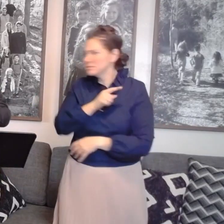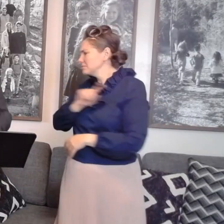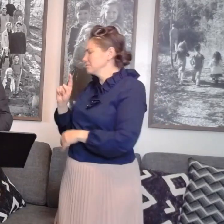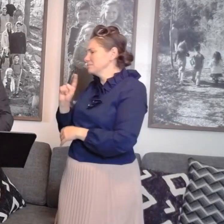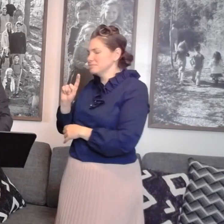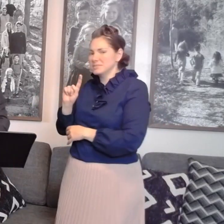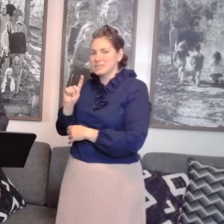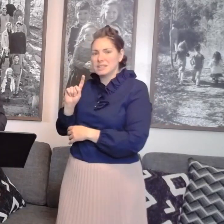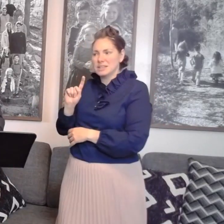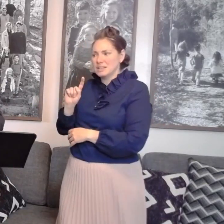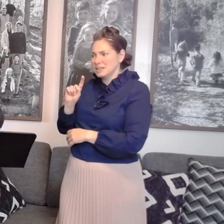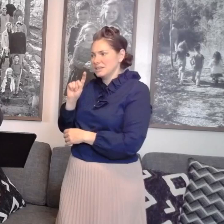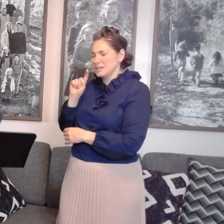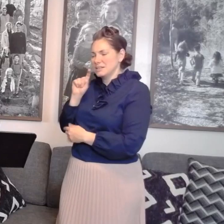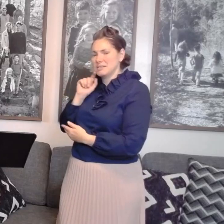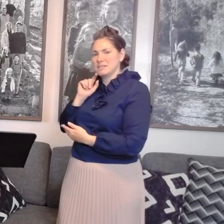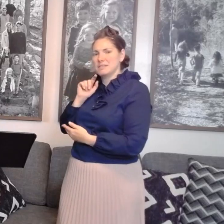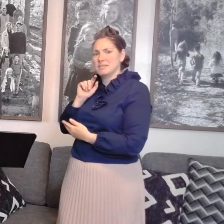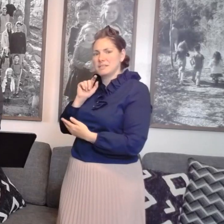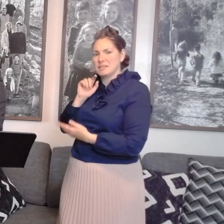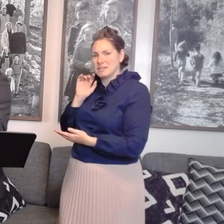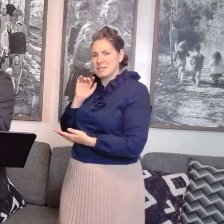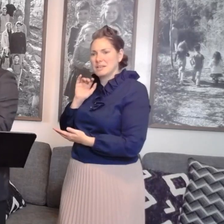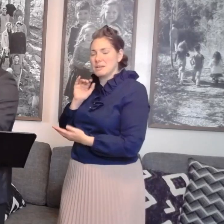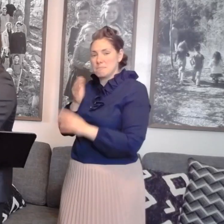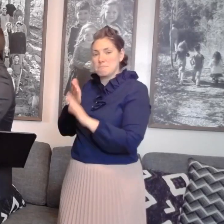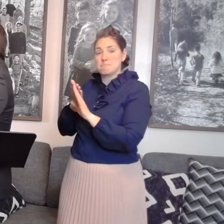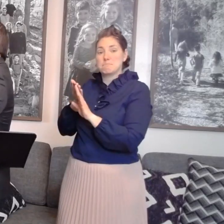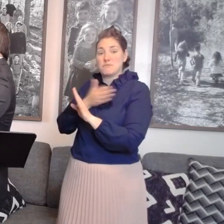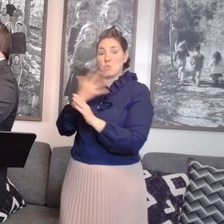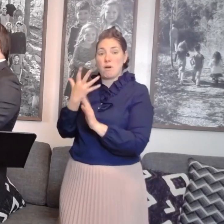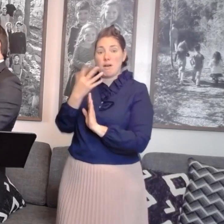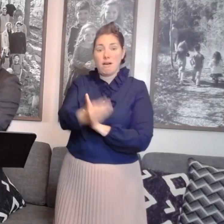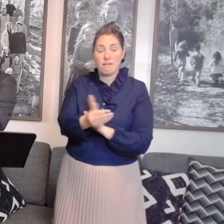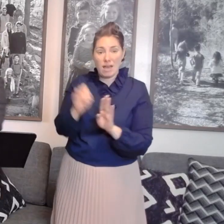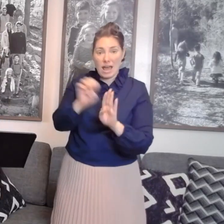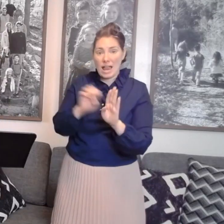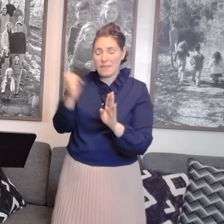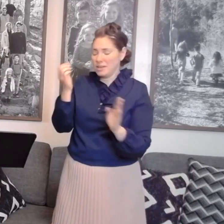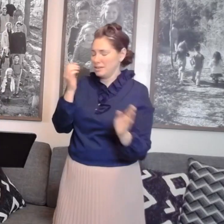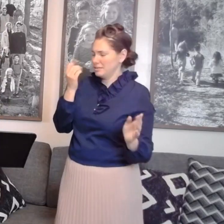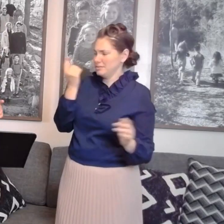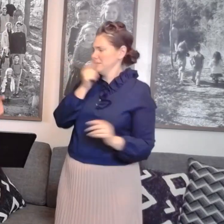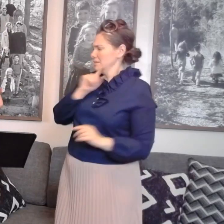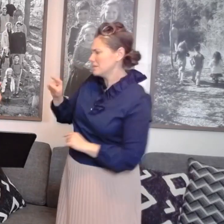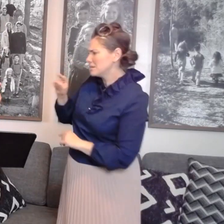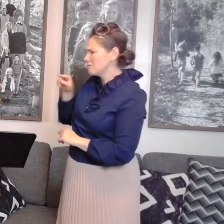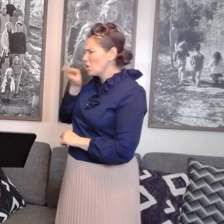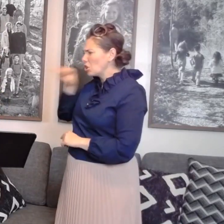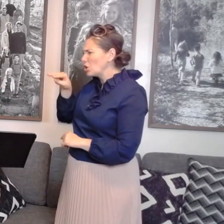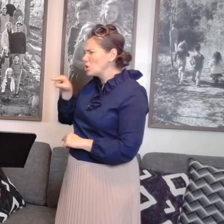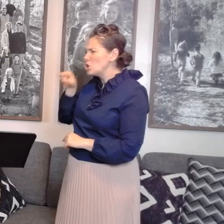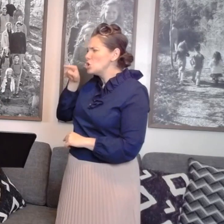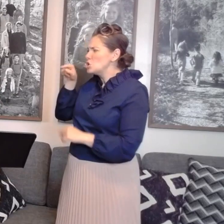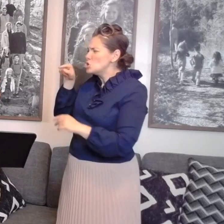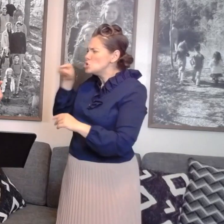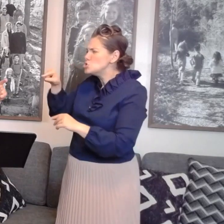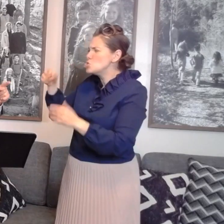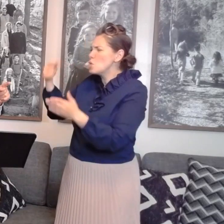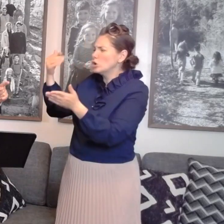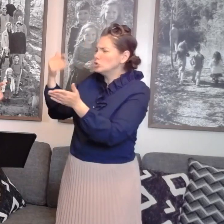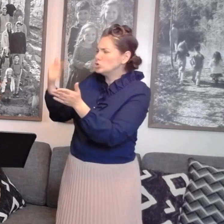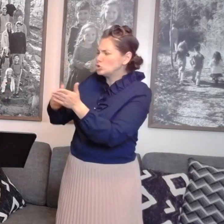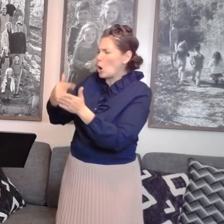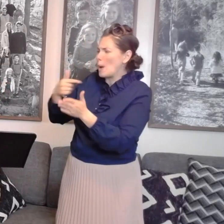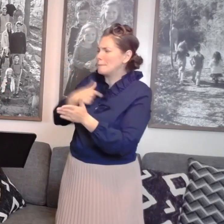his heels as he was walking out of that elevator. And he said to that couple, you show me a church